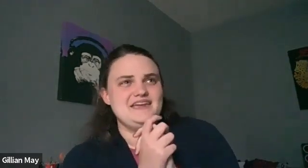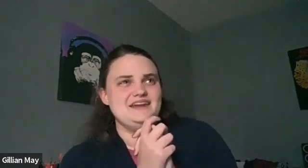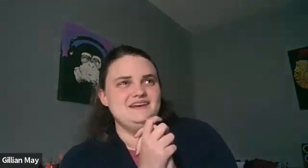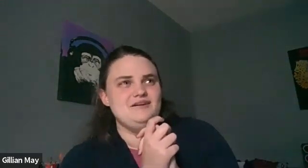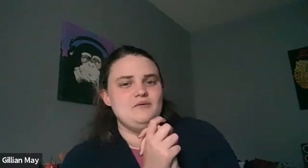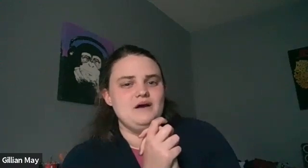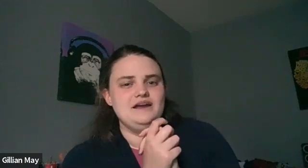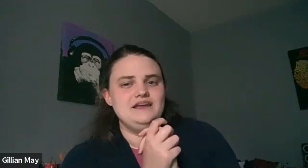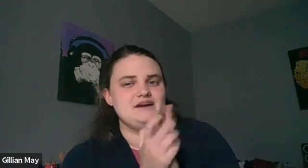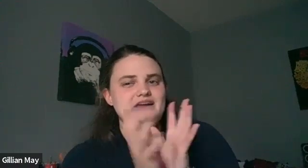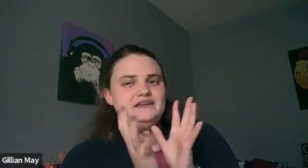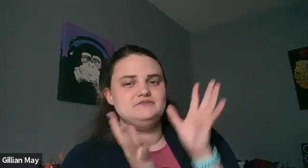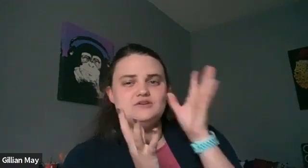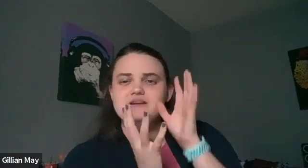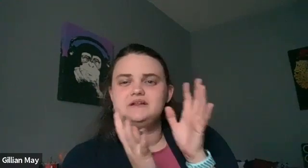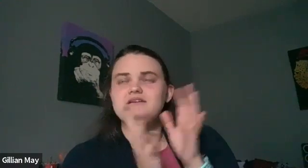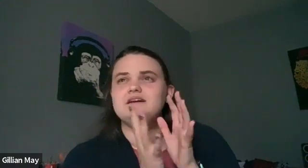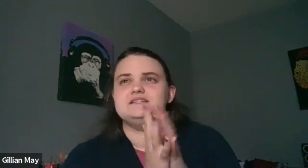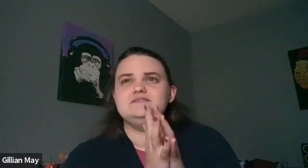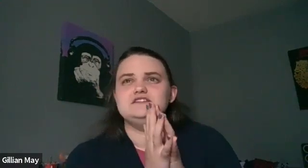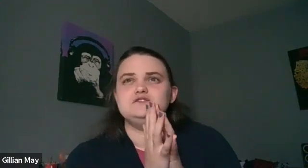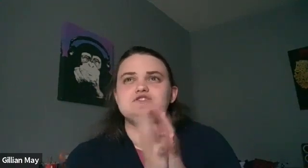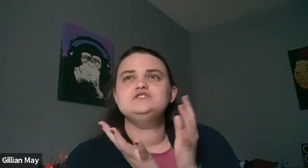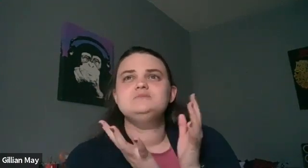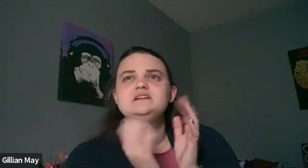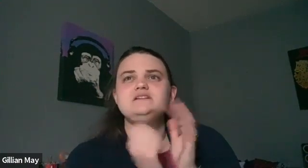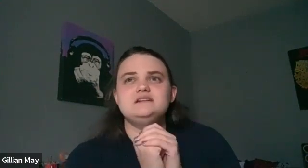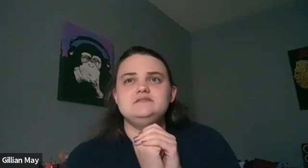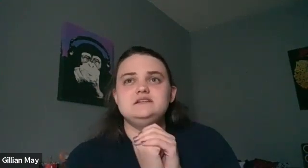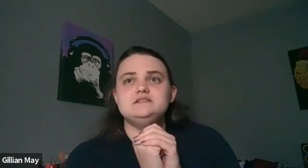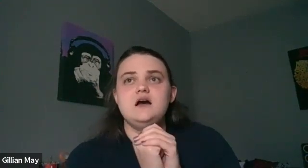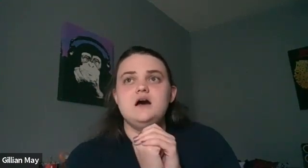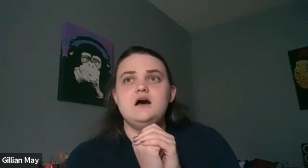then why am I drawing a blank on activities? There's so many different activities.